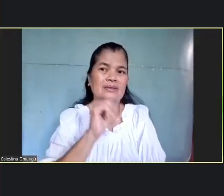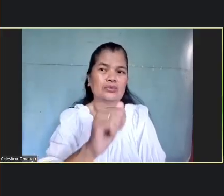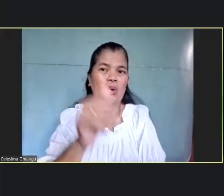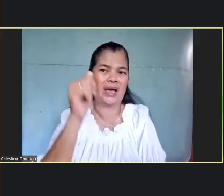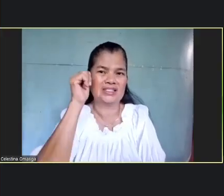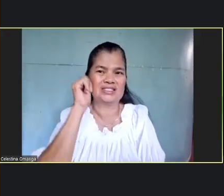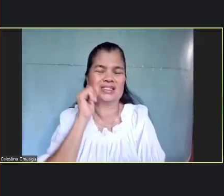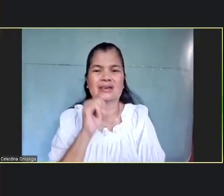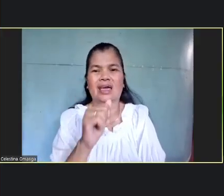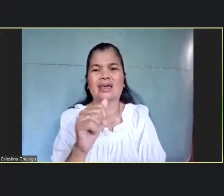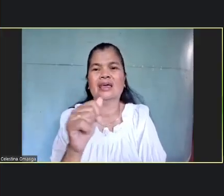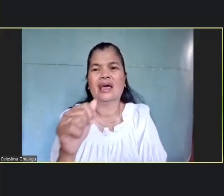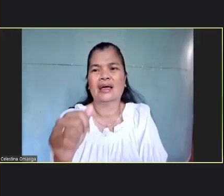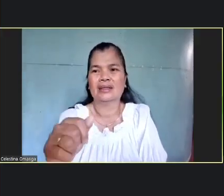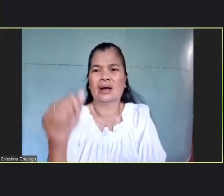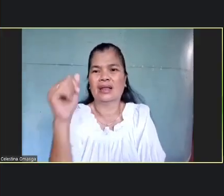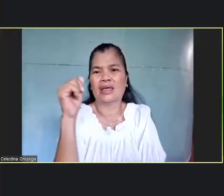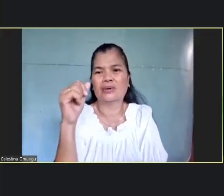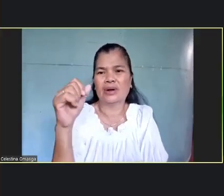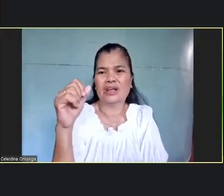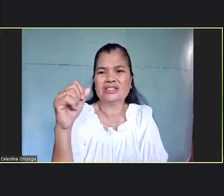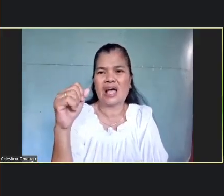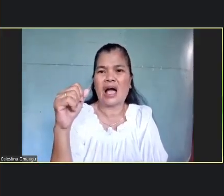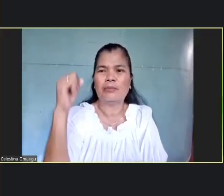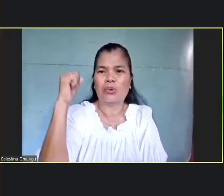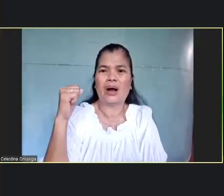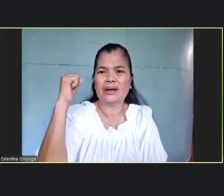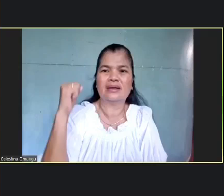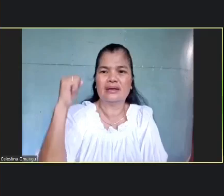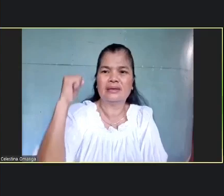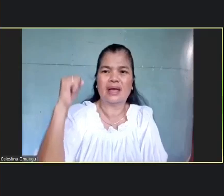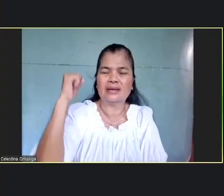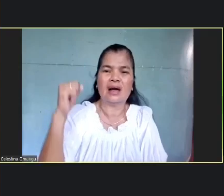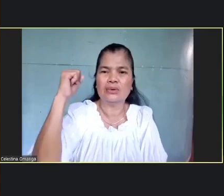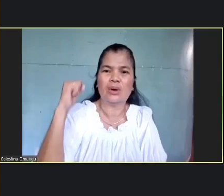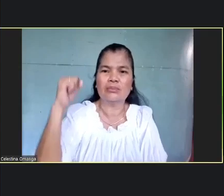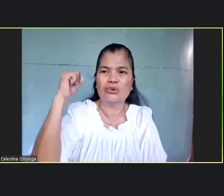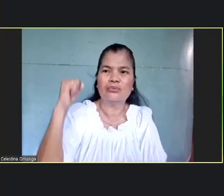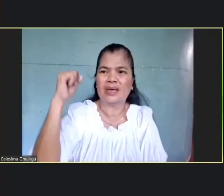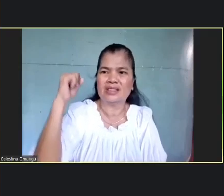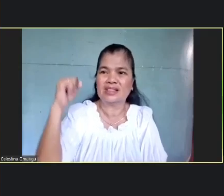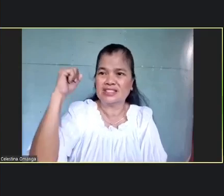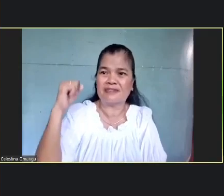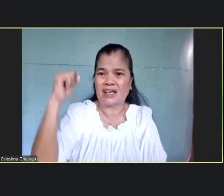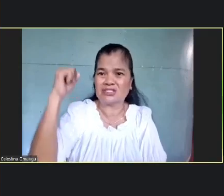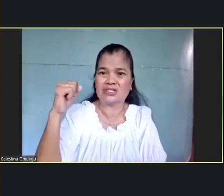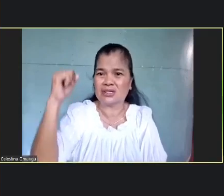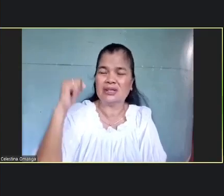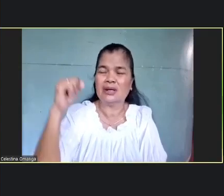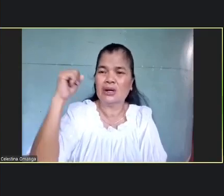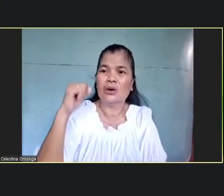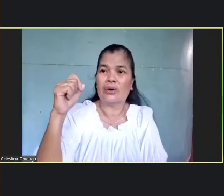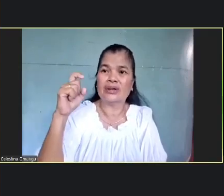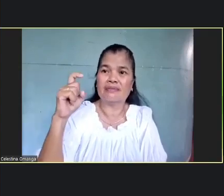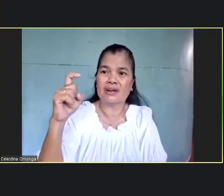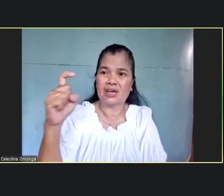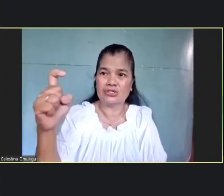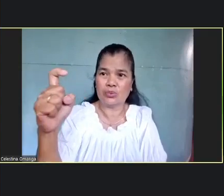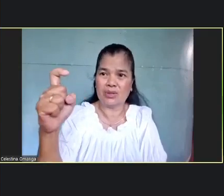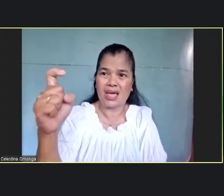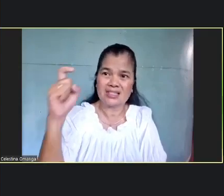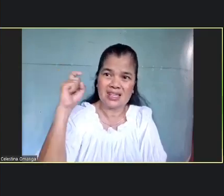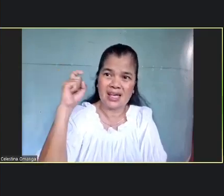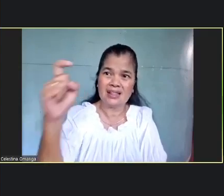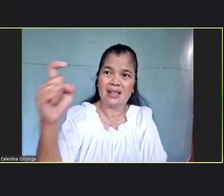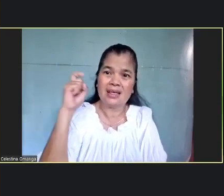forward twice. Okay. Another word is upward and downward movement that is faster, or the